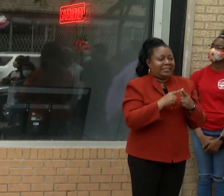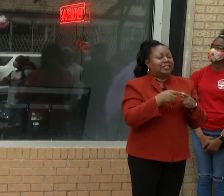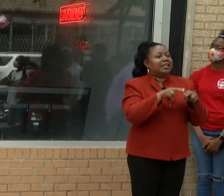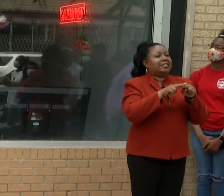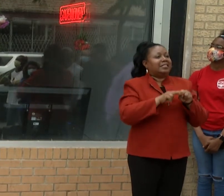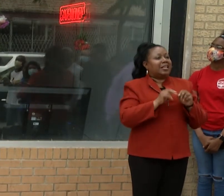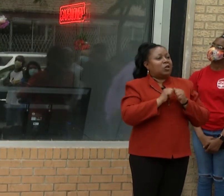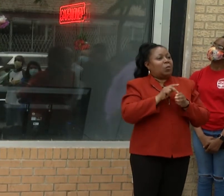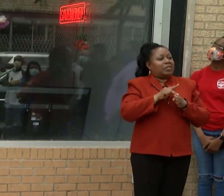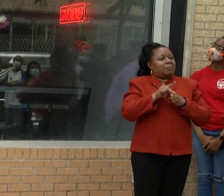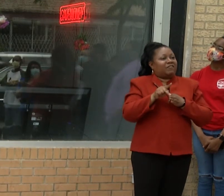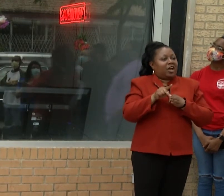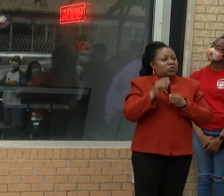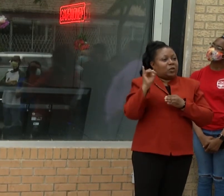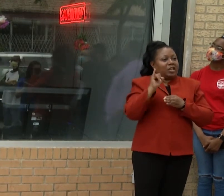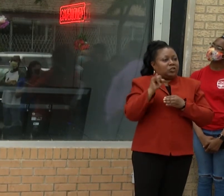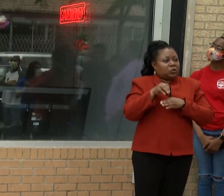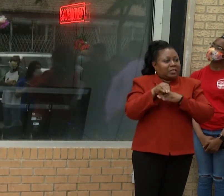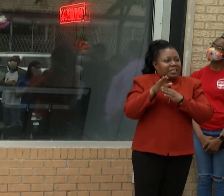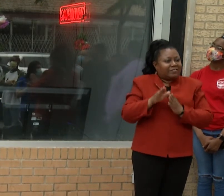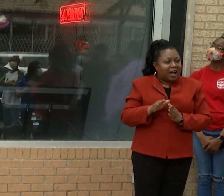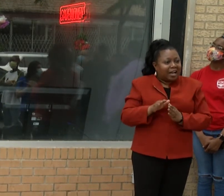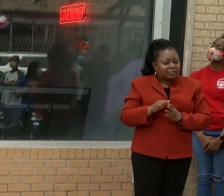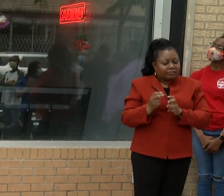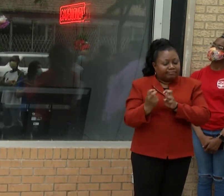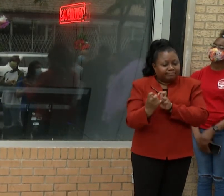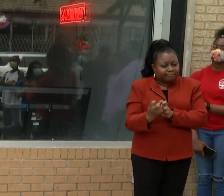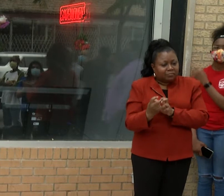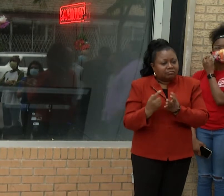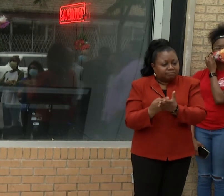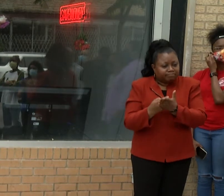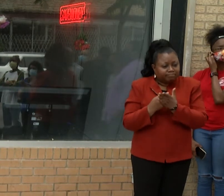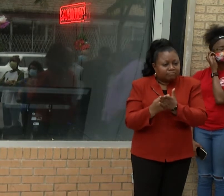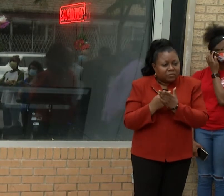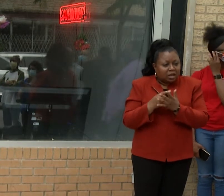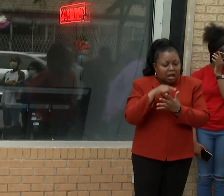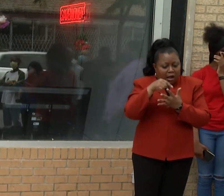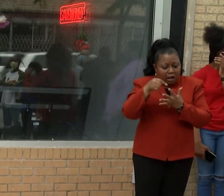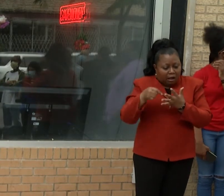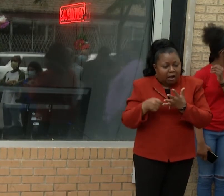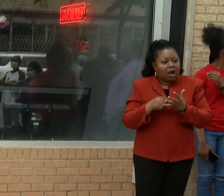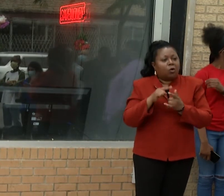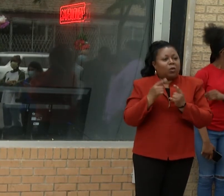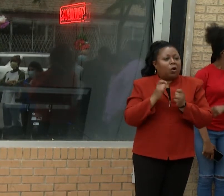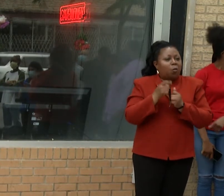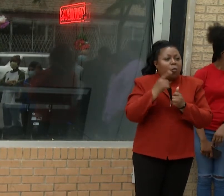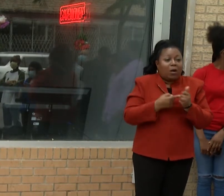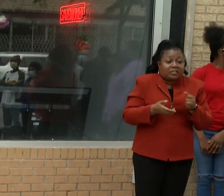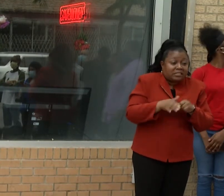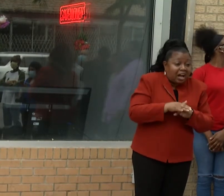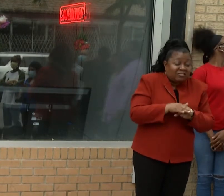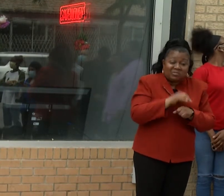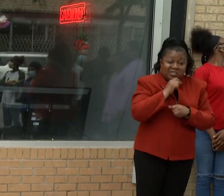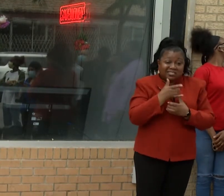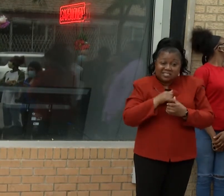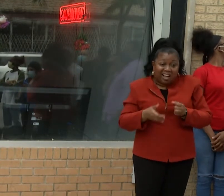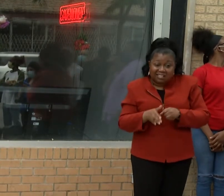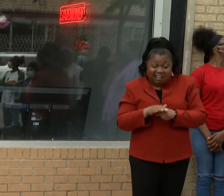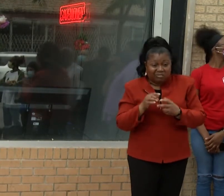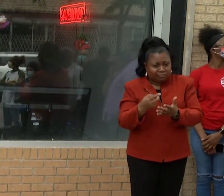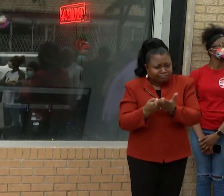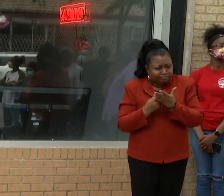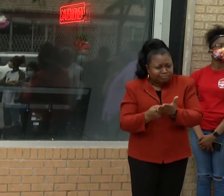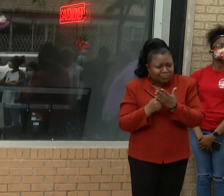sit down with a professional insurance advisor and go through your coverages. Go through what's covered and what's not